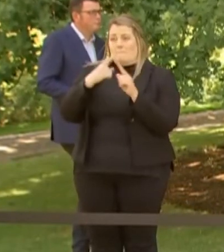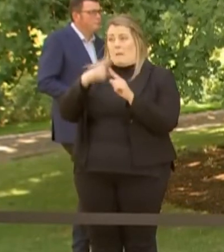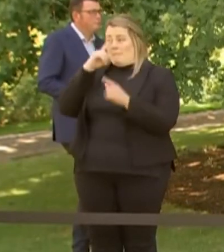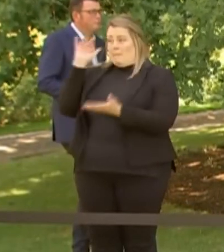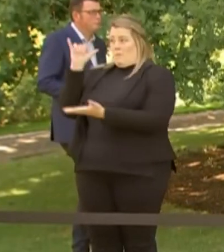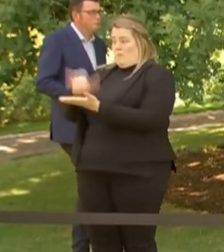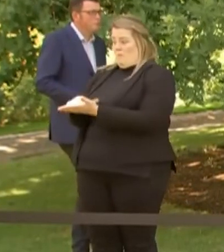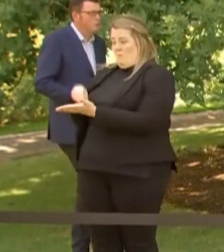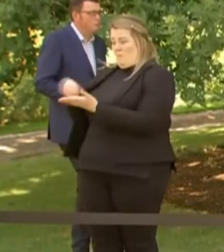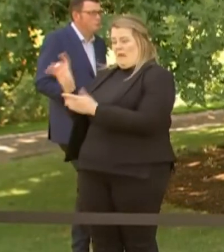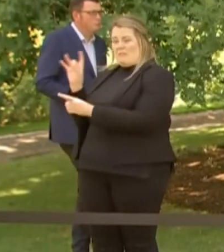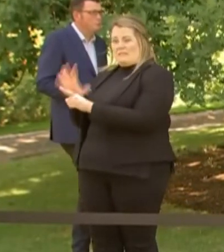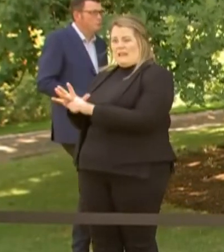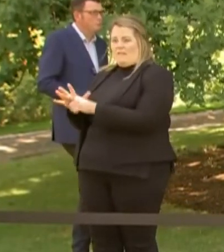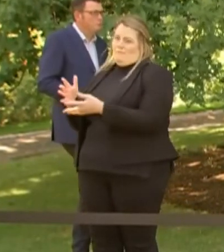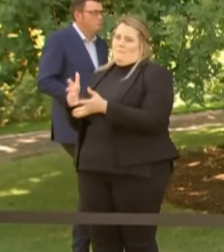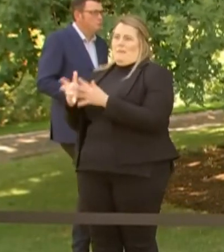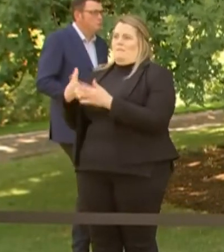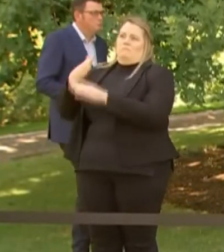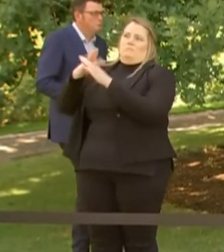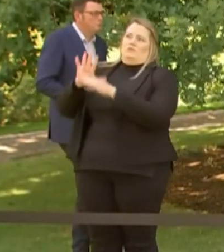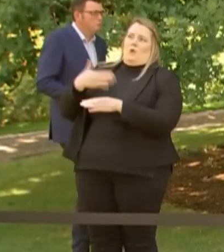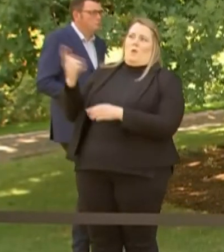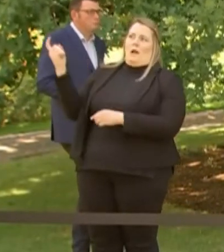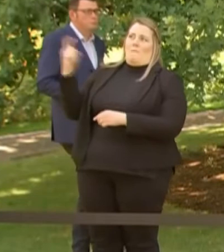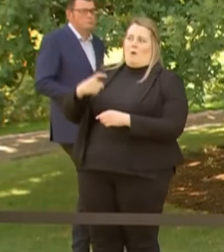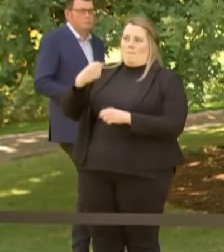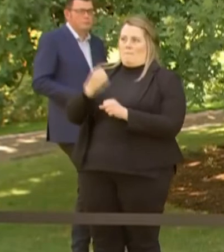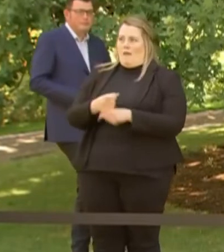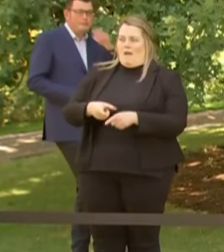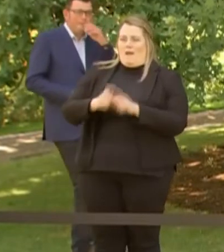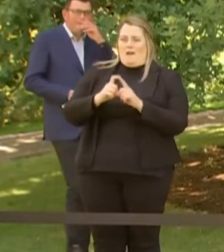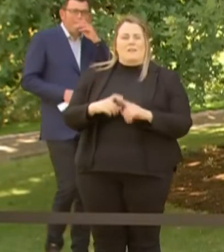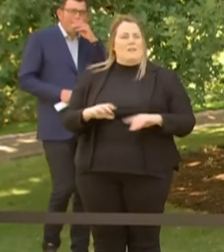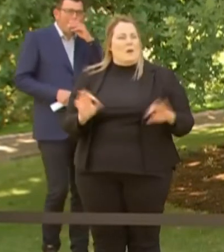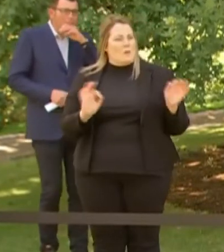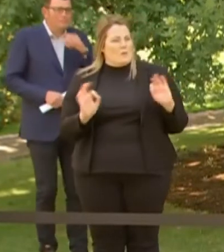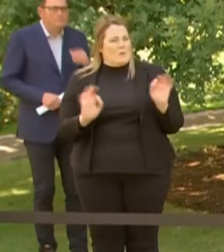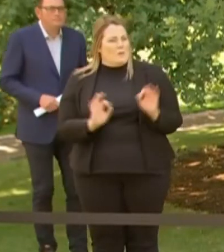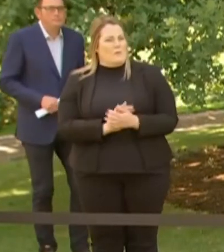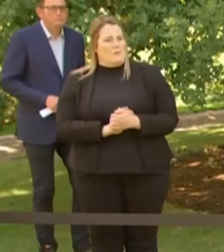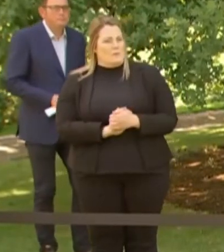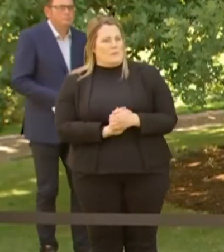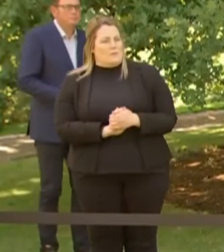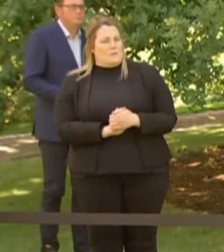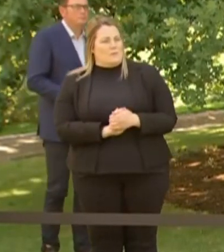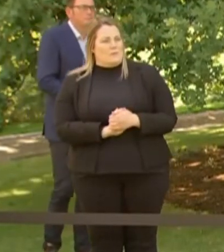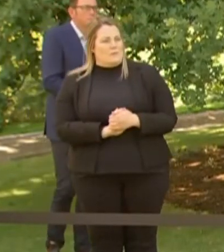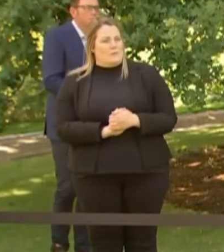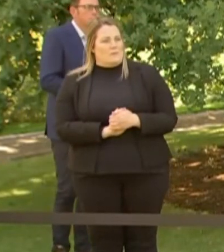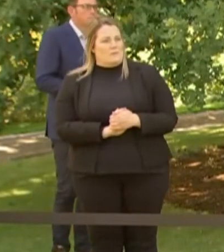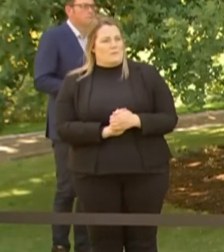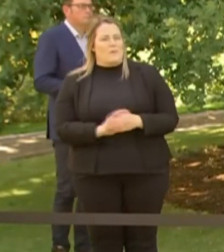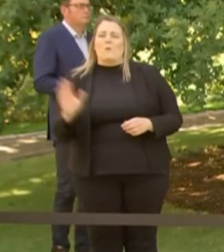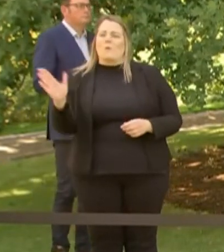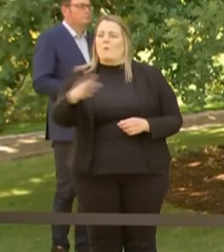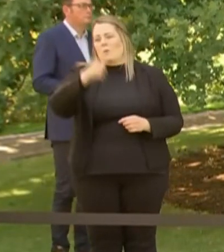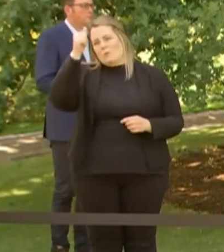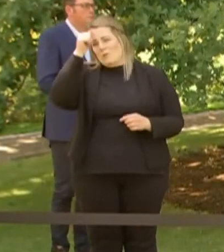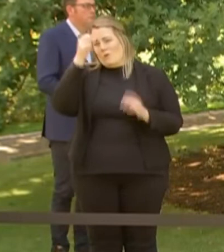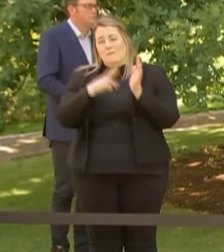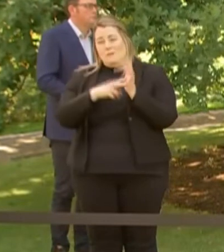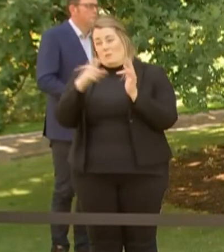Oh, I don't think that's... Look, all of us know that Victorians have done this really tough over the last few months. You know, we have done the